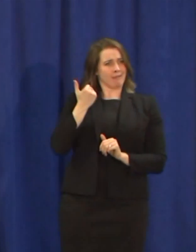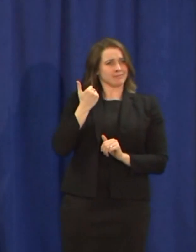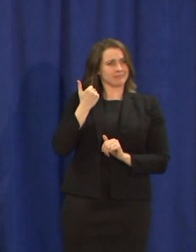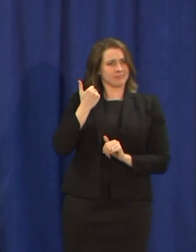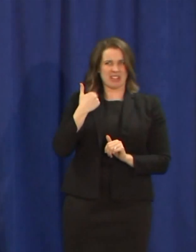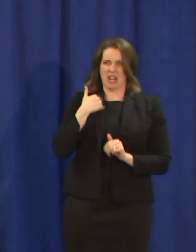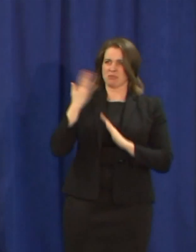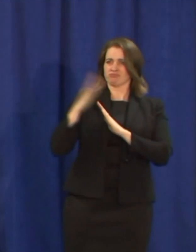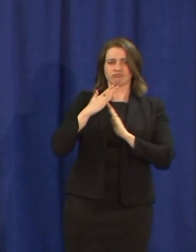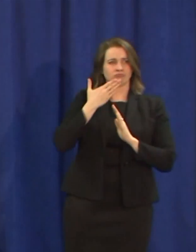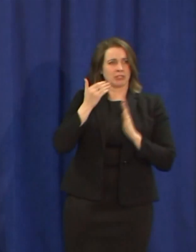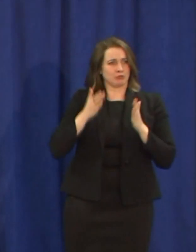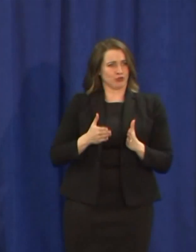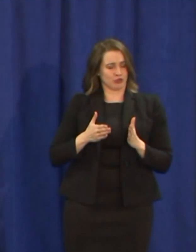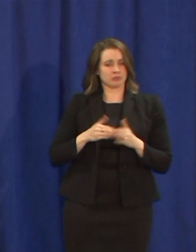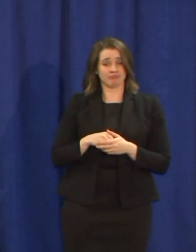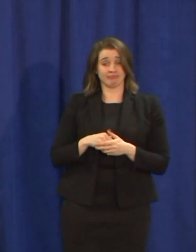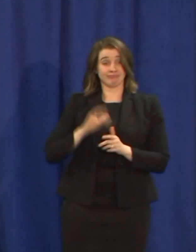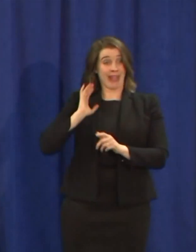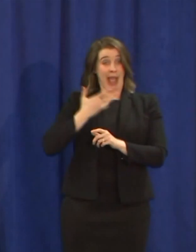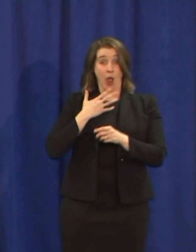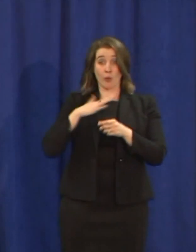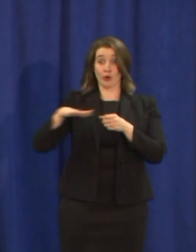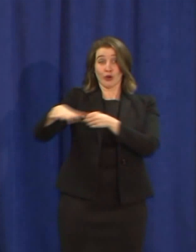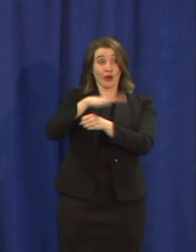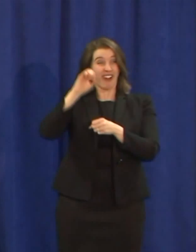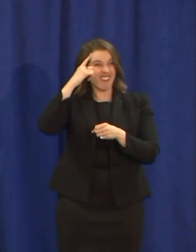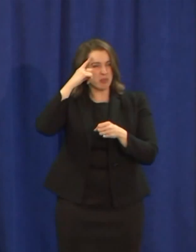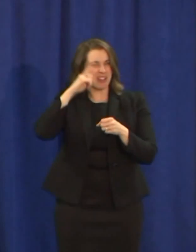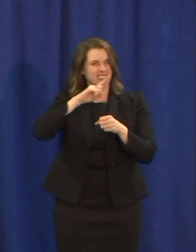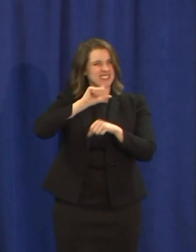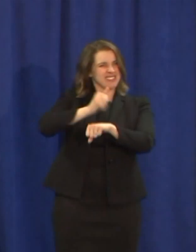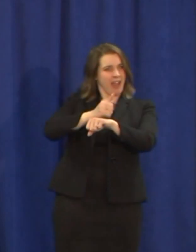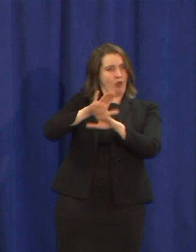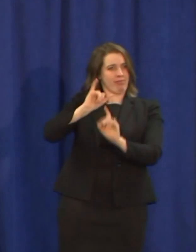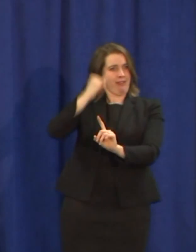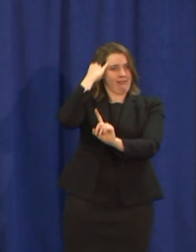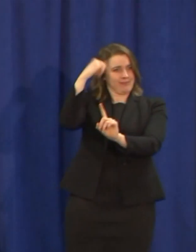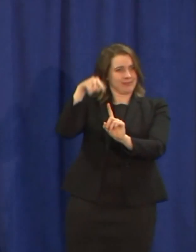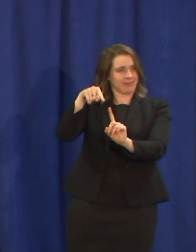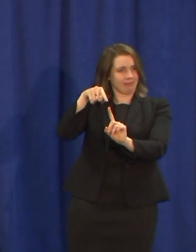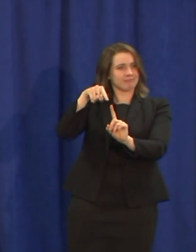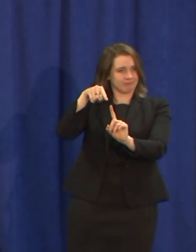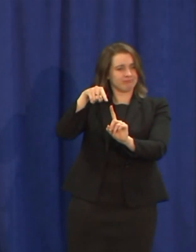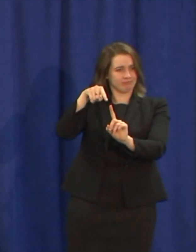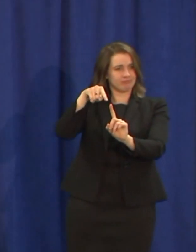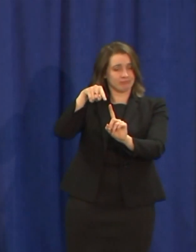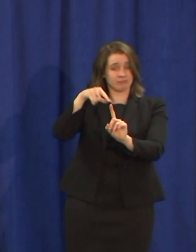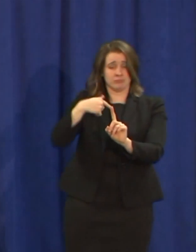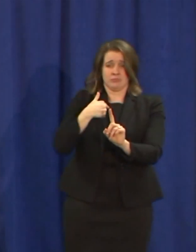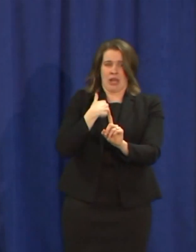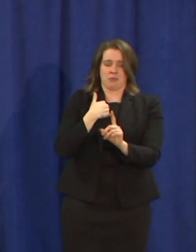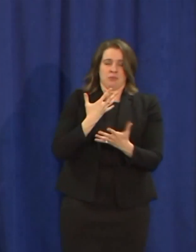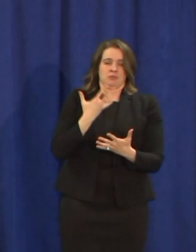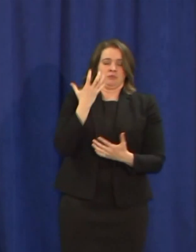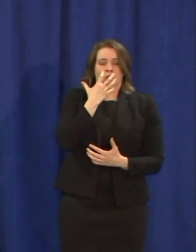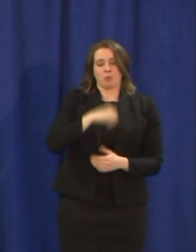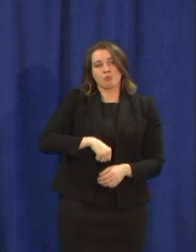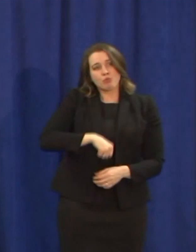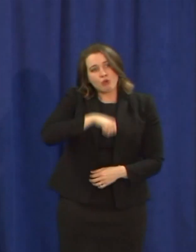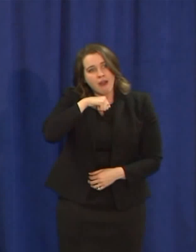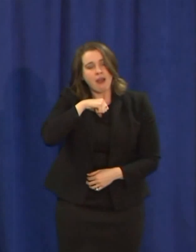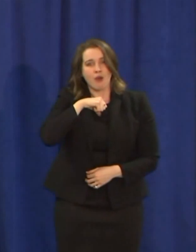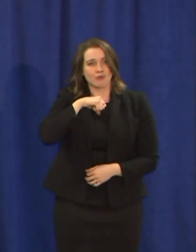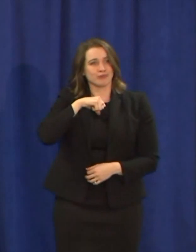democracy, was built on that ethos. And I am incredibly proud to be able to serve